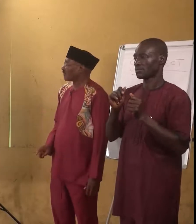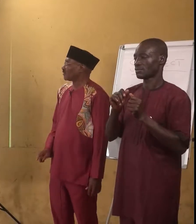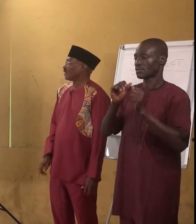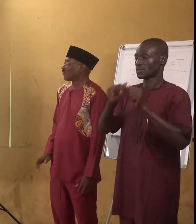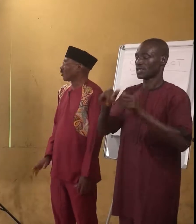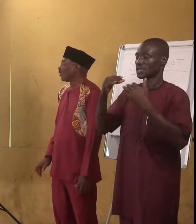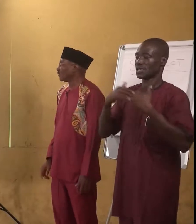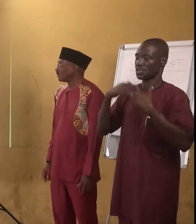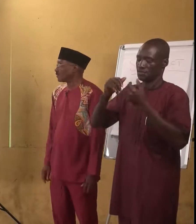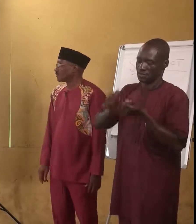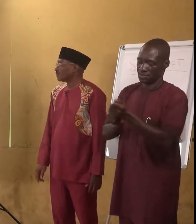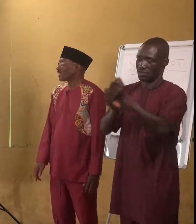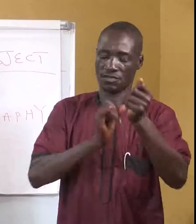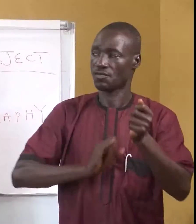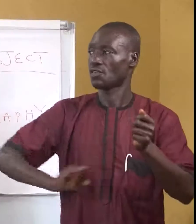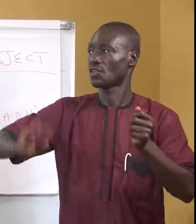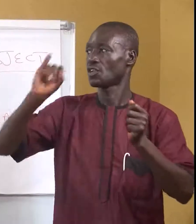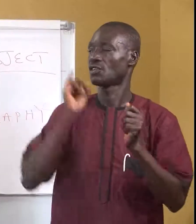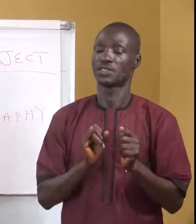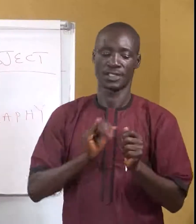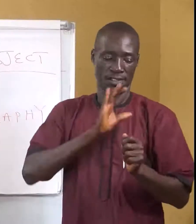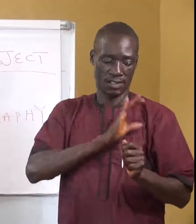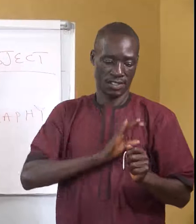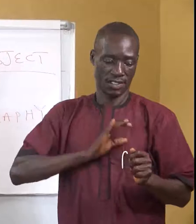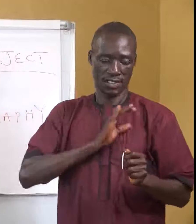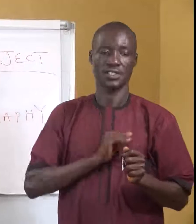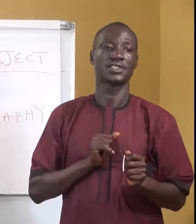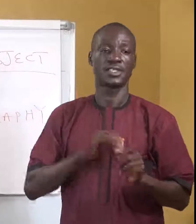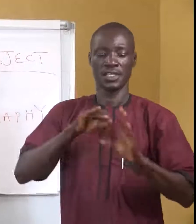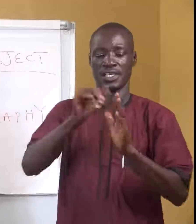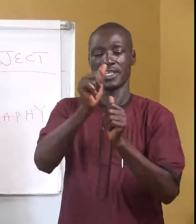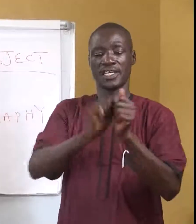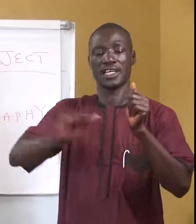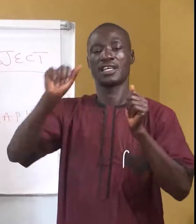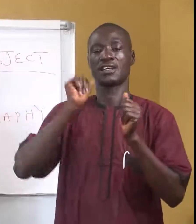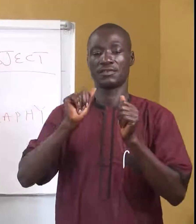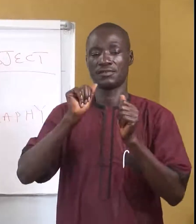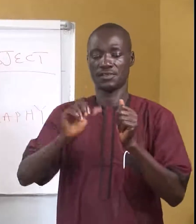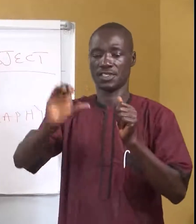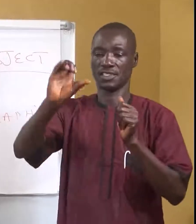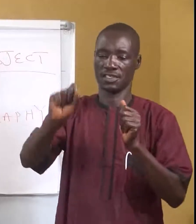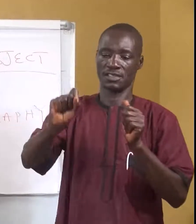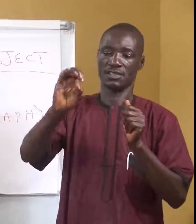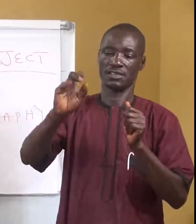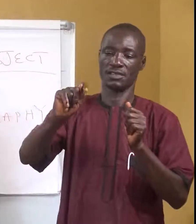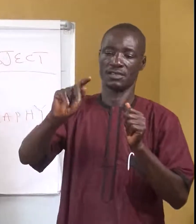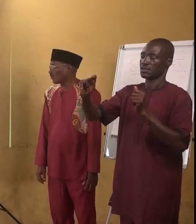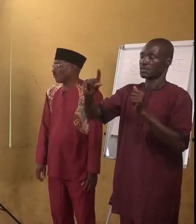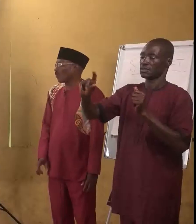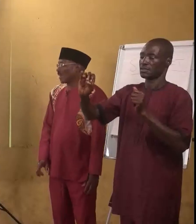can have the following attributes. In every settlement, it has the following